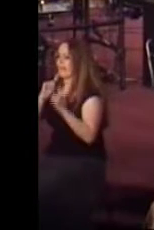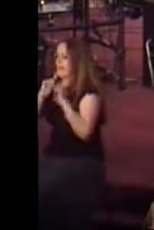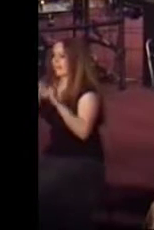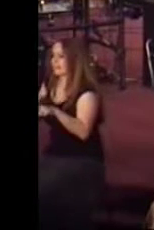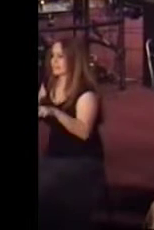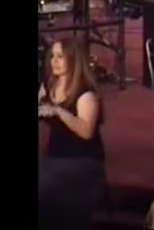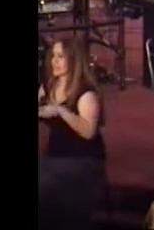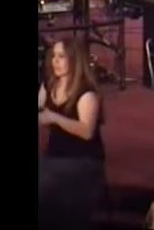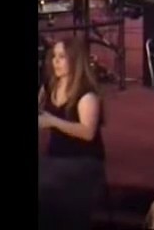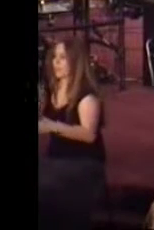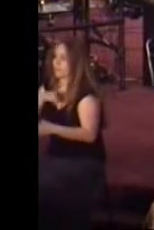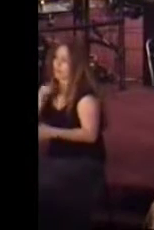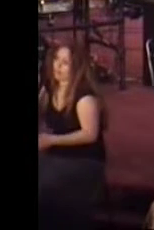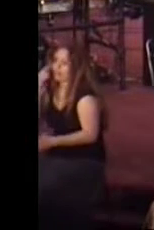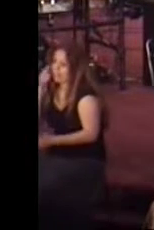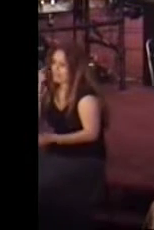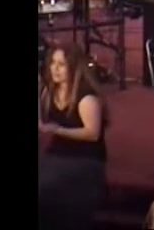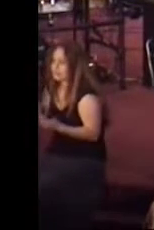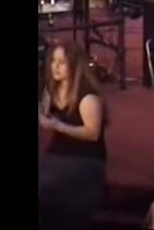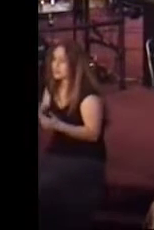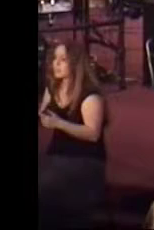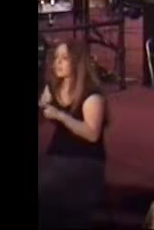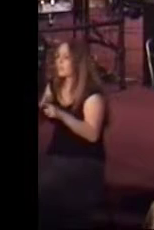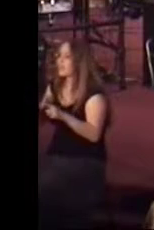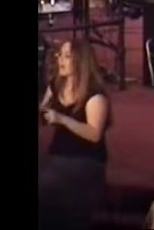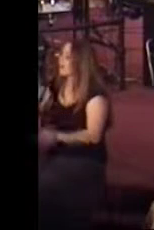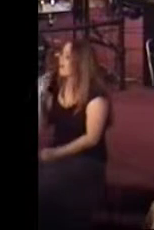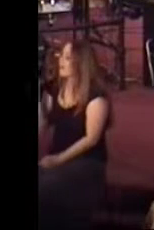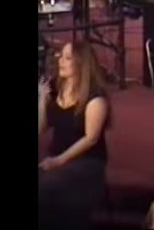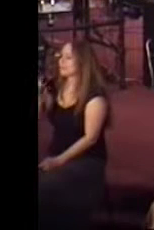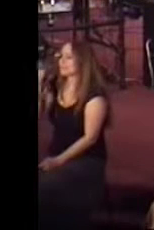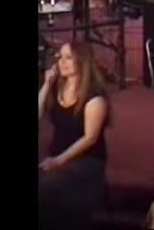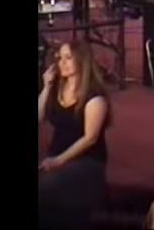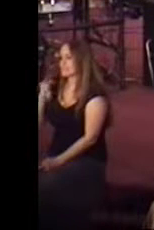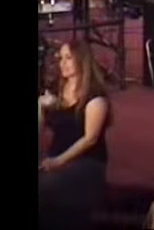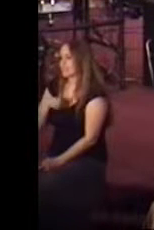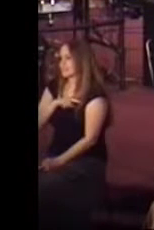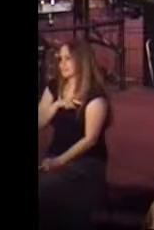he should all the time, but he always hears us.